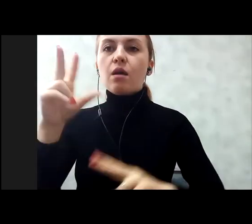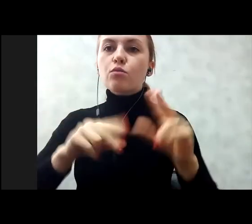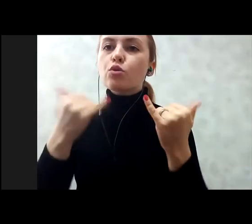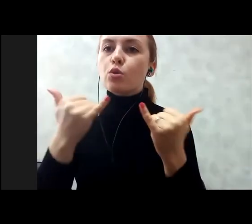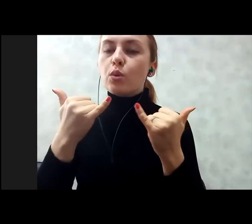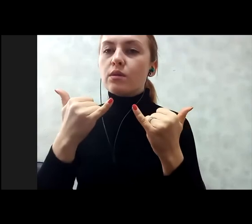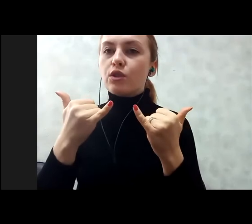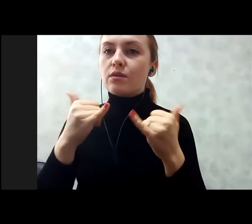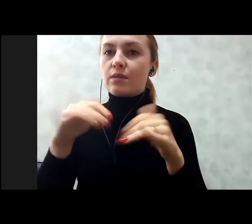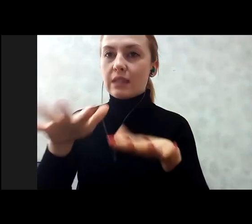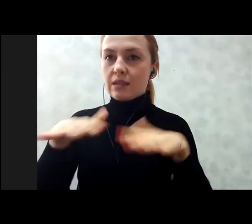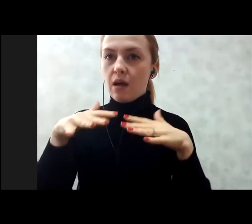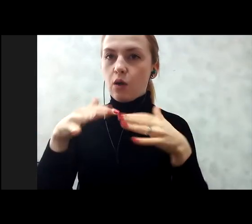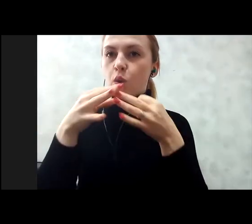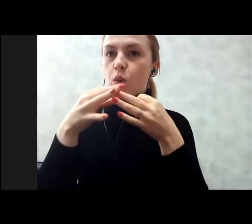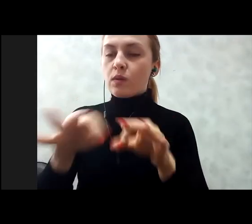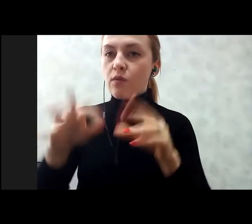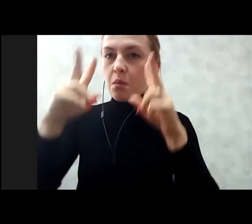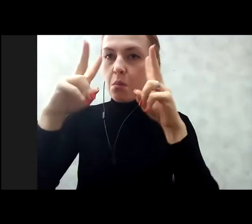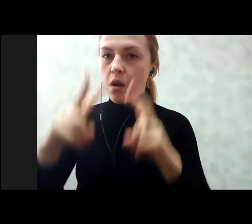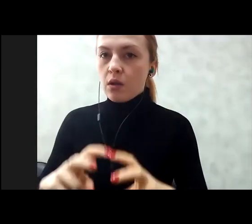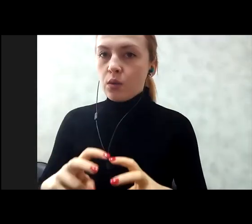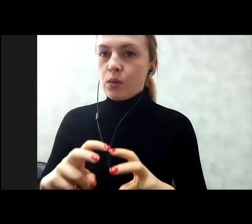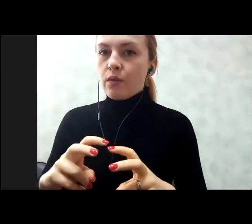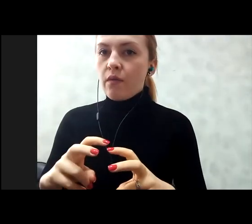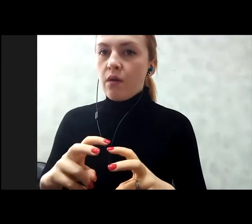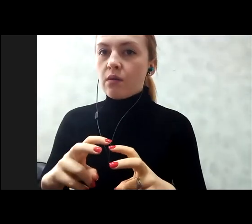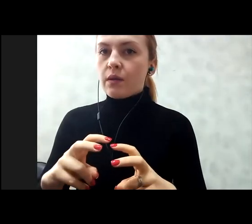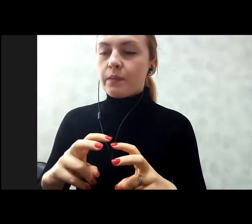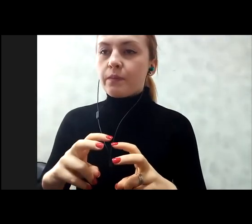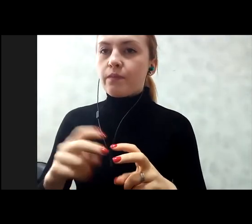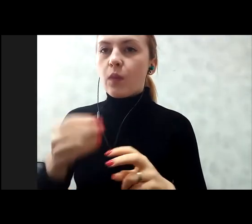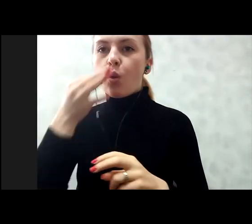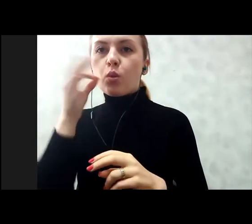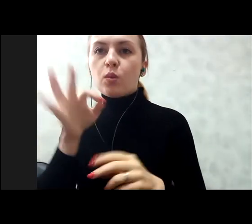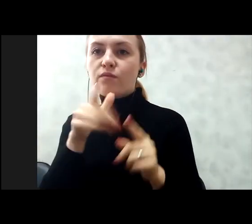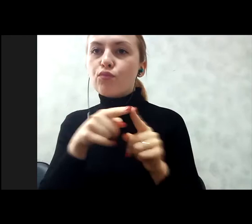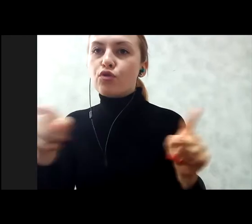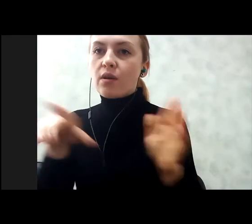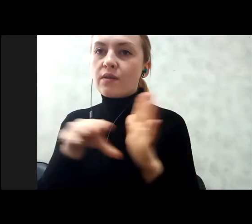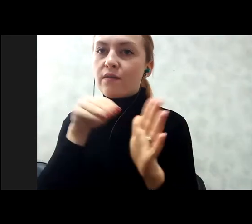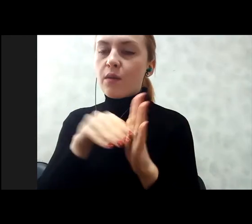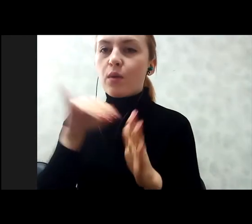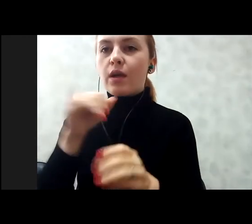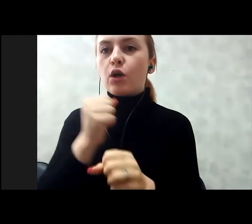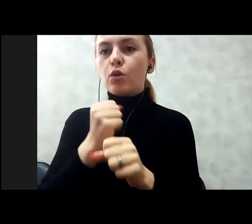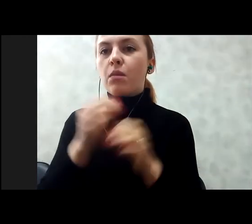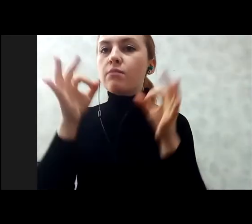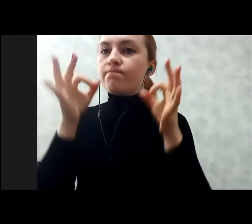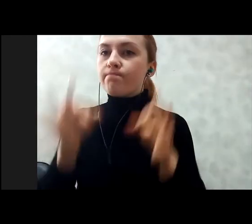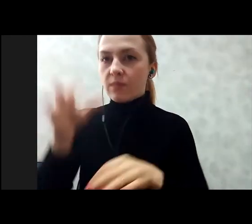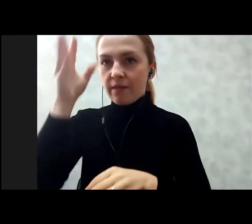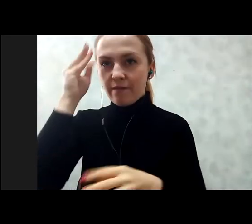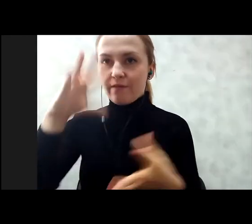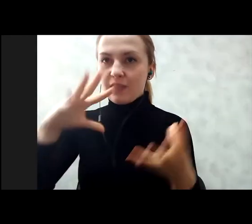was particularly difficult over that time. And I encourage all of you to